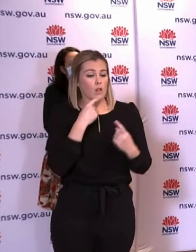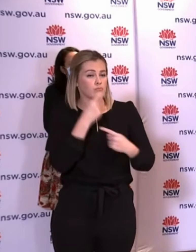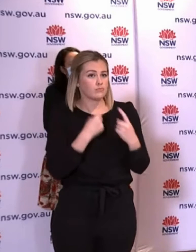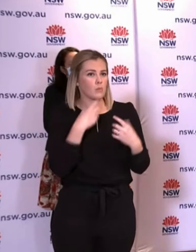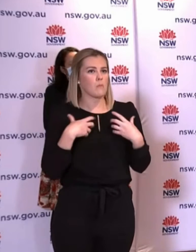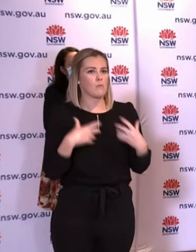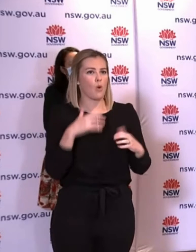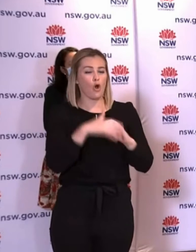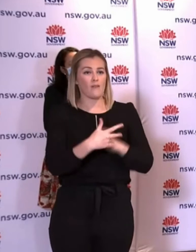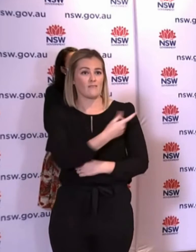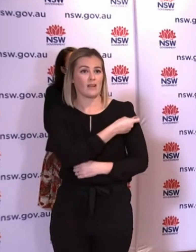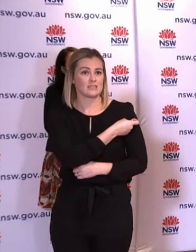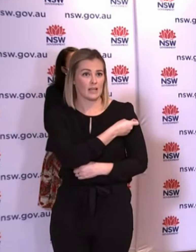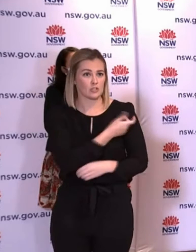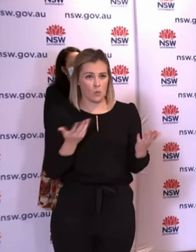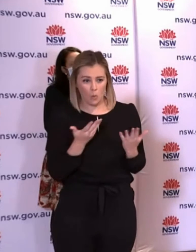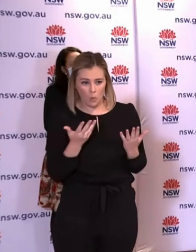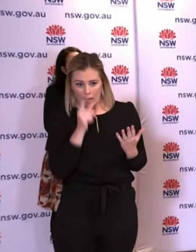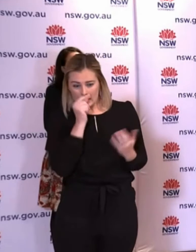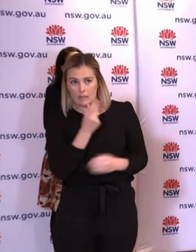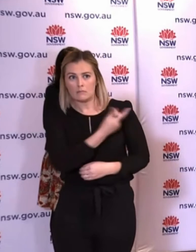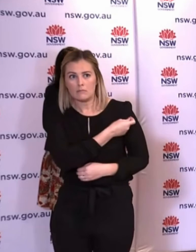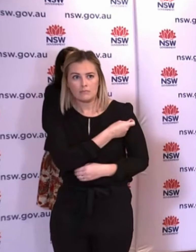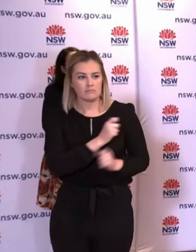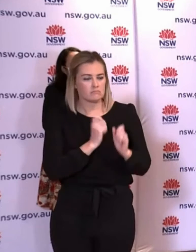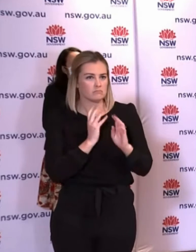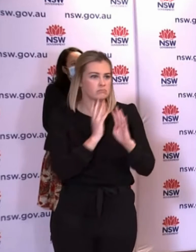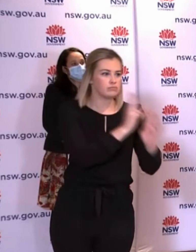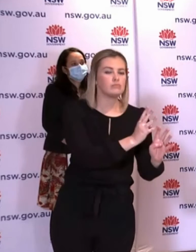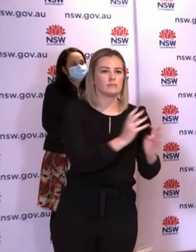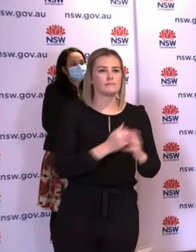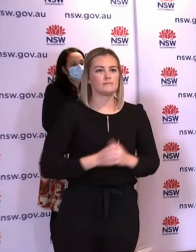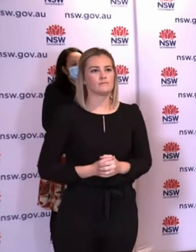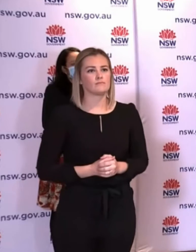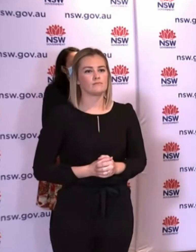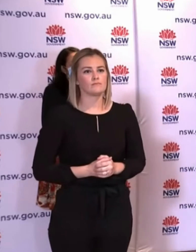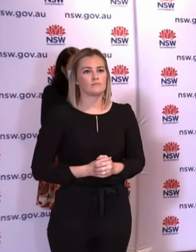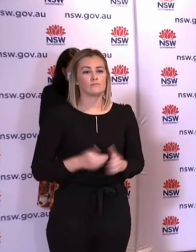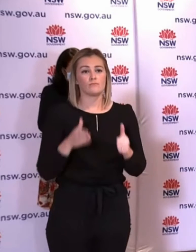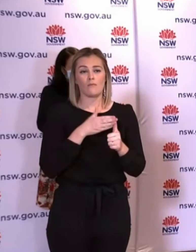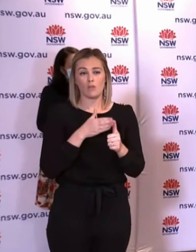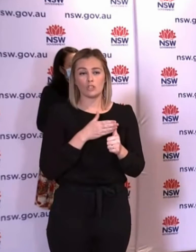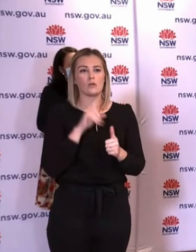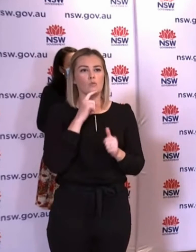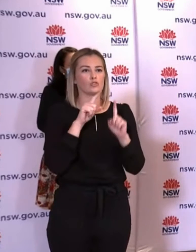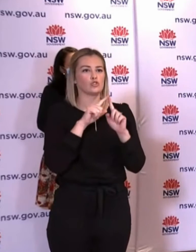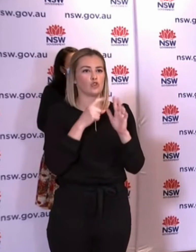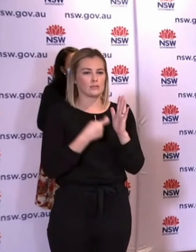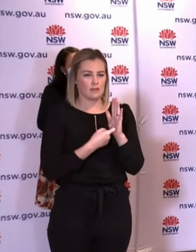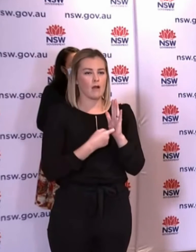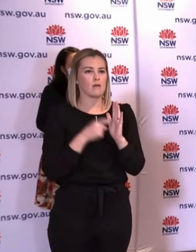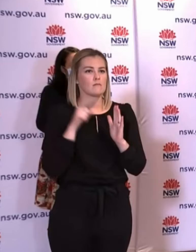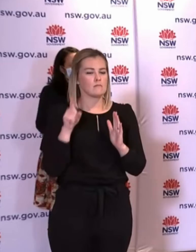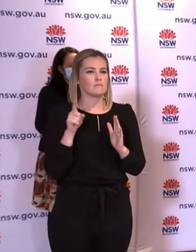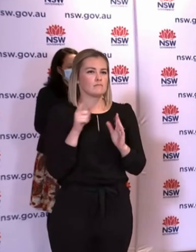vaccinations, and she can give you a lot more information on where you can go to get those vaccinations. So first of all, Dr. Marianne Gale, who's our Deputy Chief